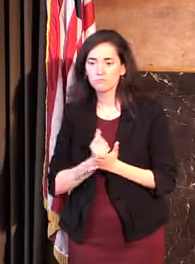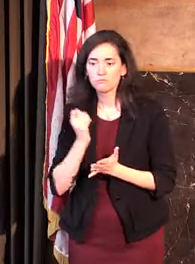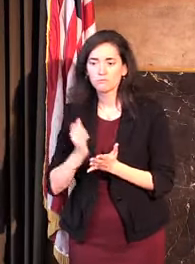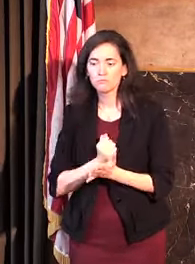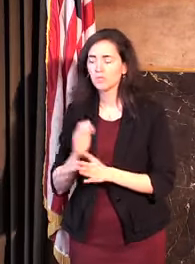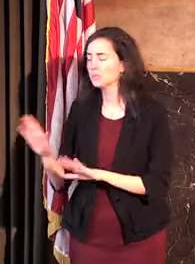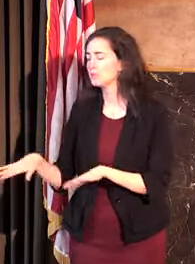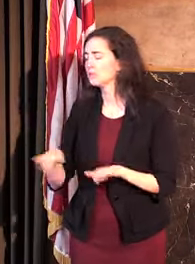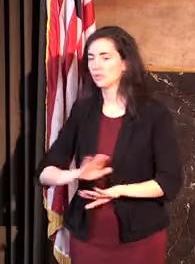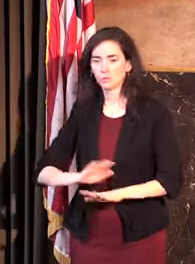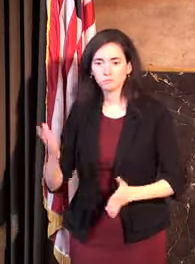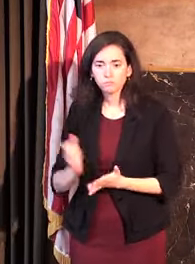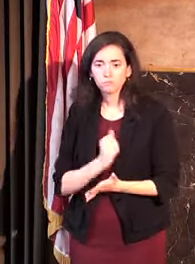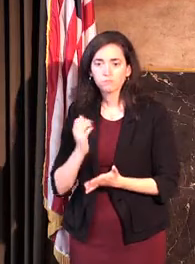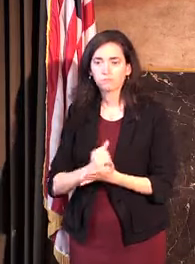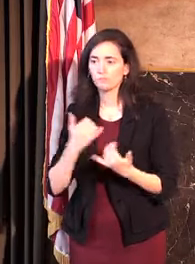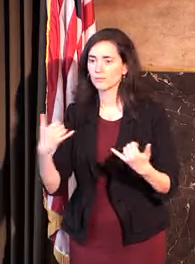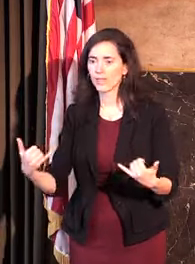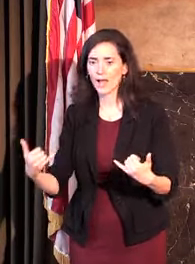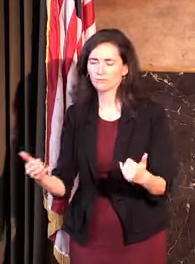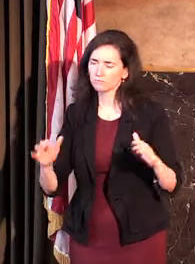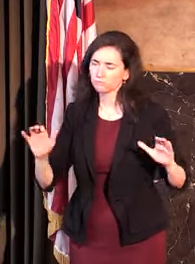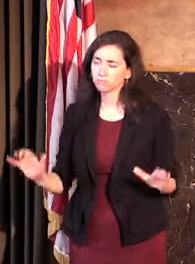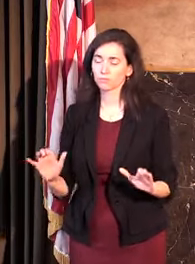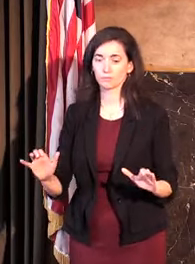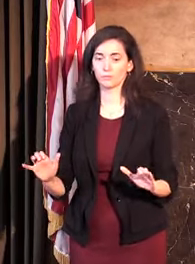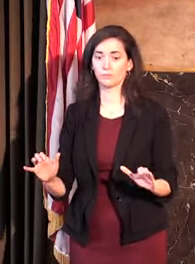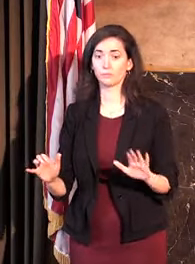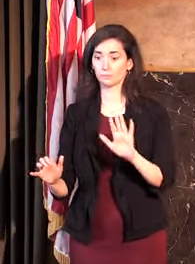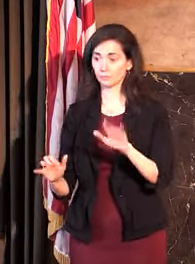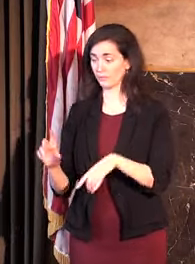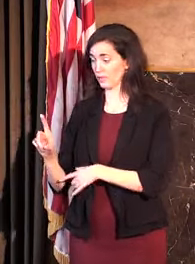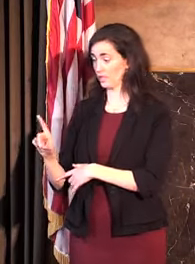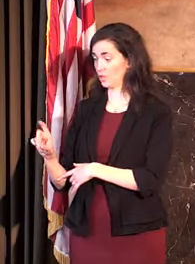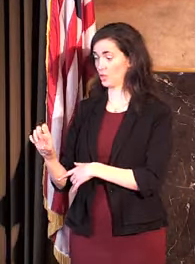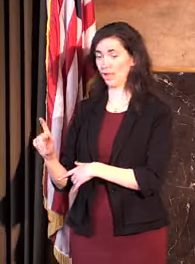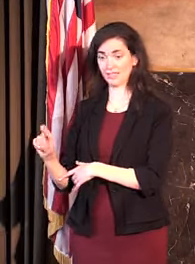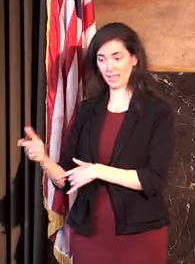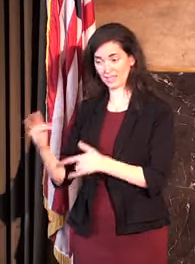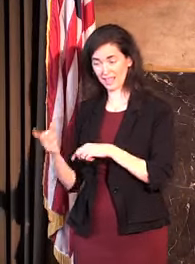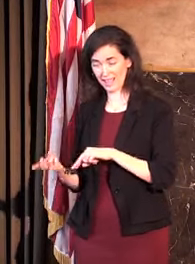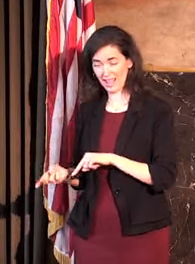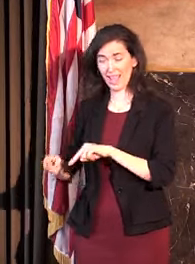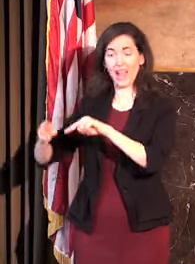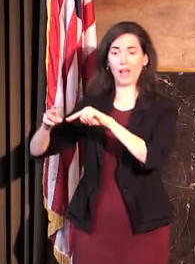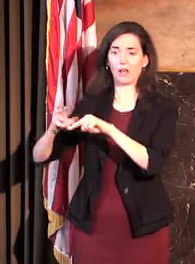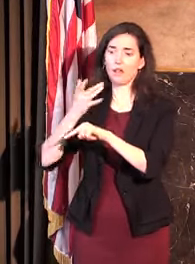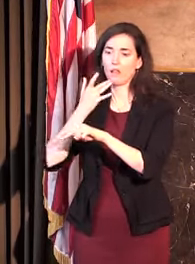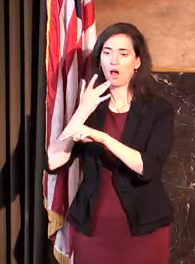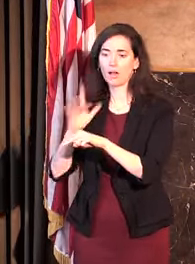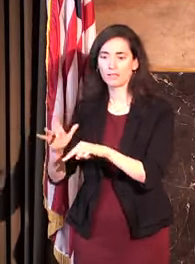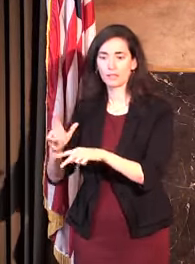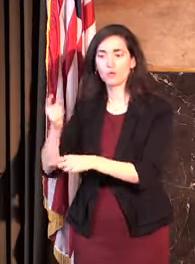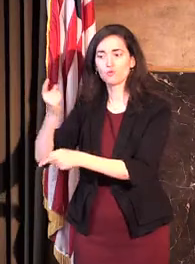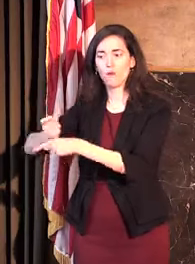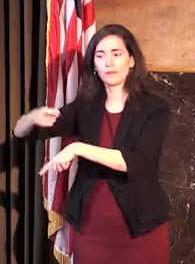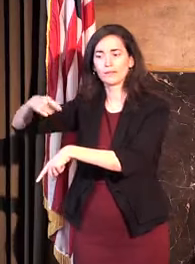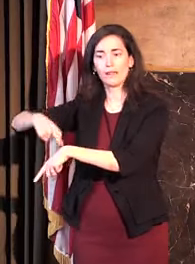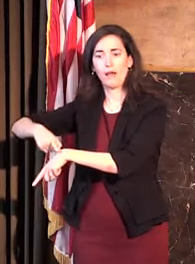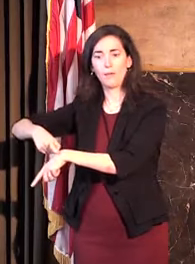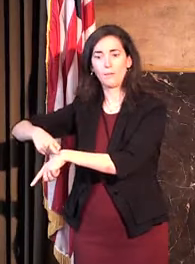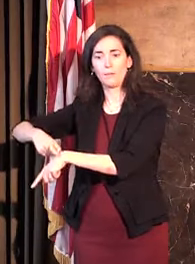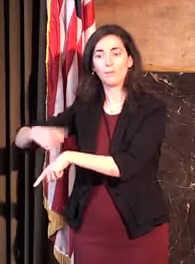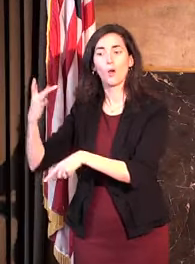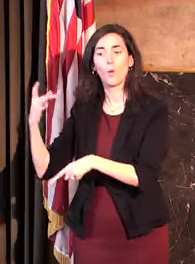our advantage. We were somewhat fortuitous with our Delta surge that it hit us when it did, and not now, not